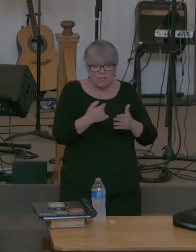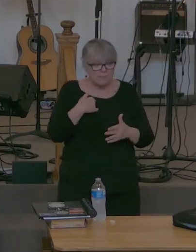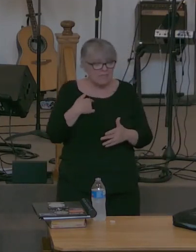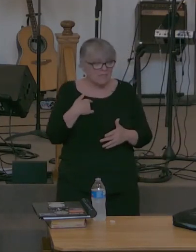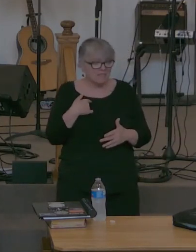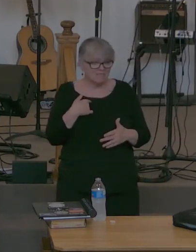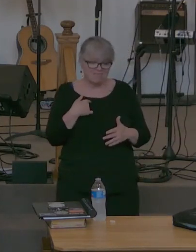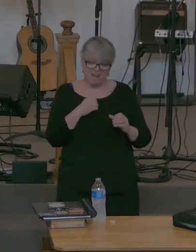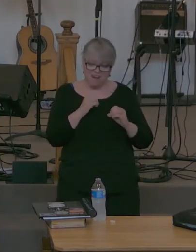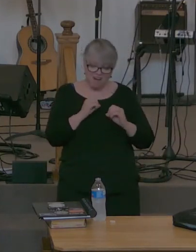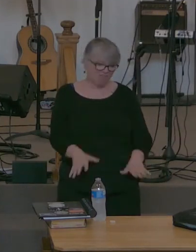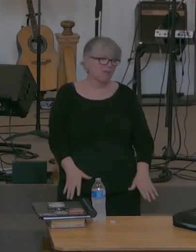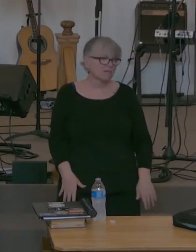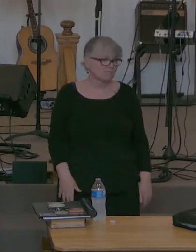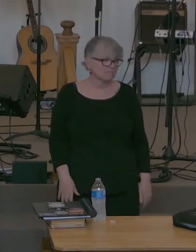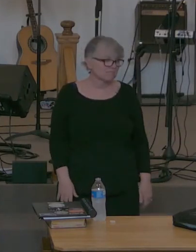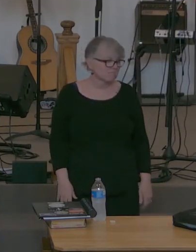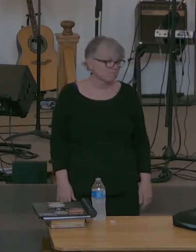nickel.